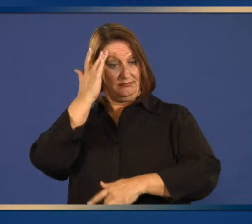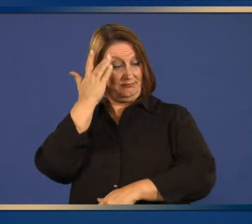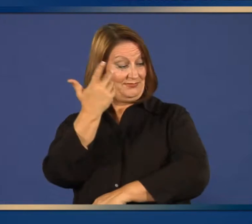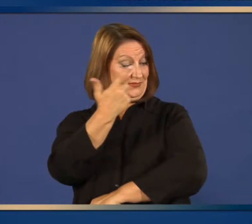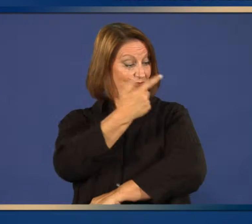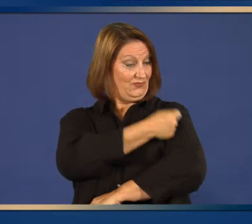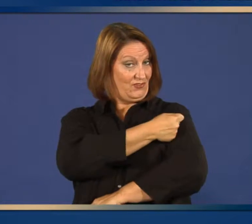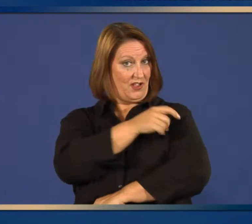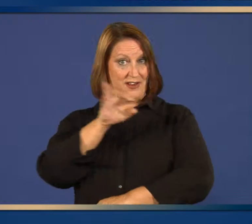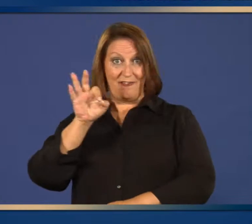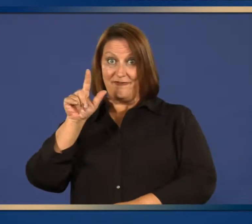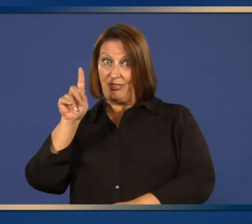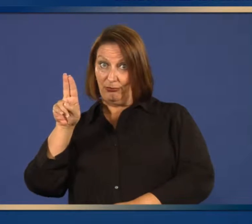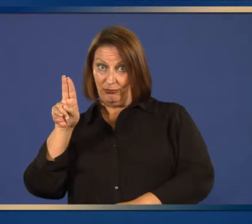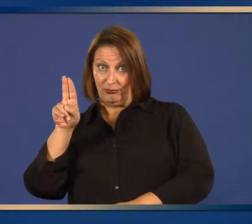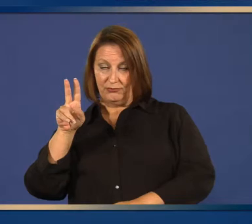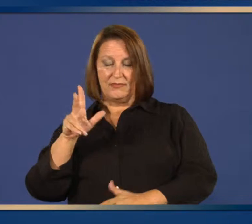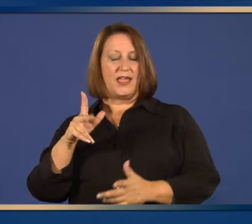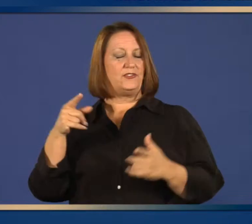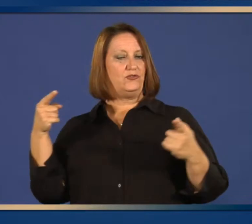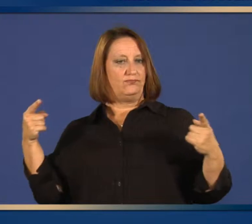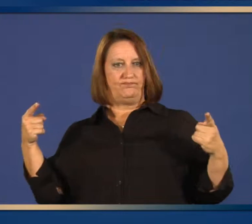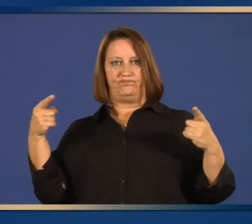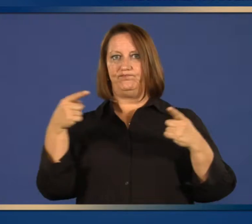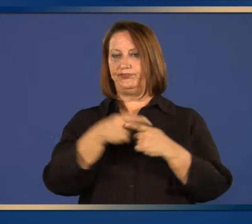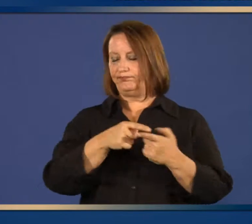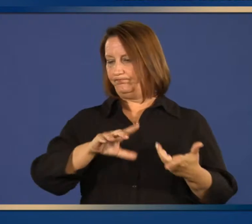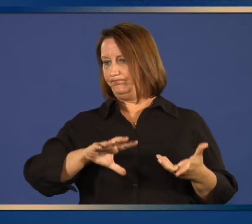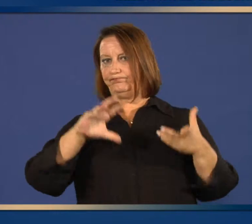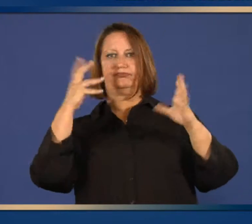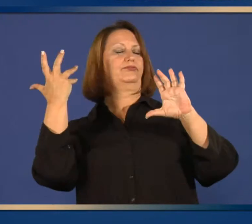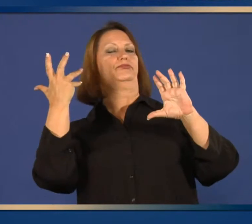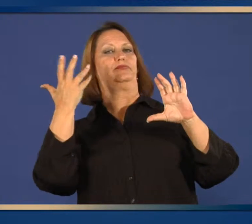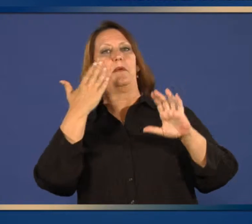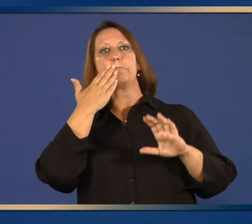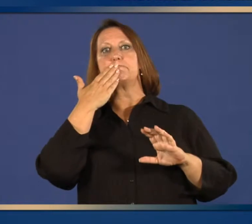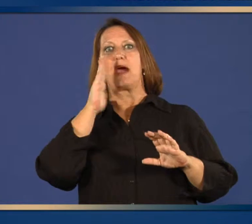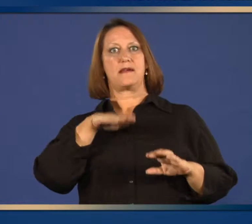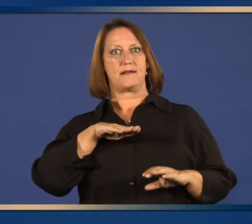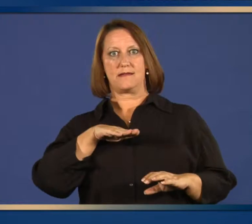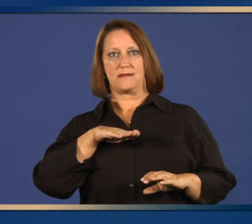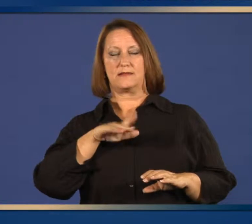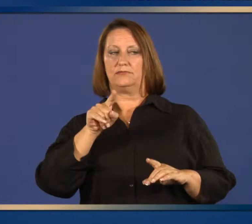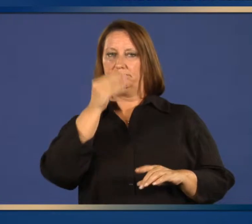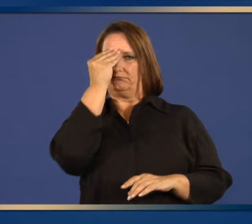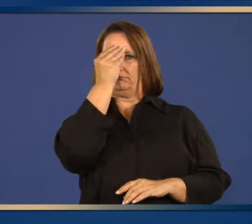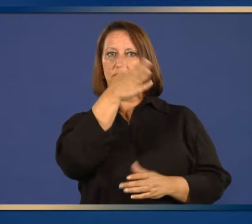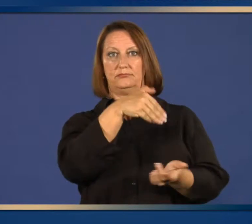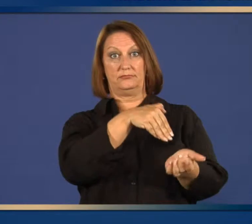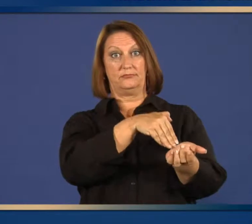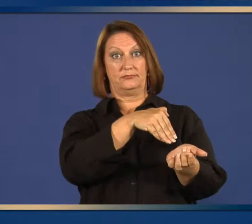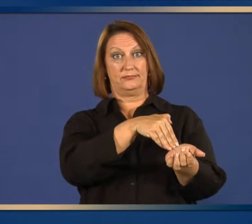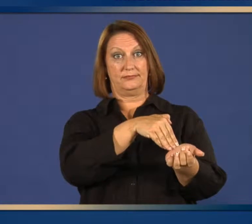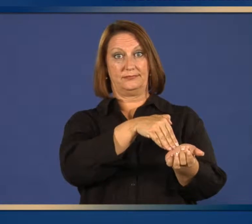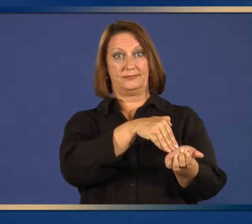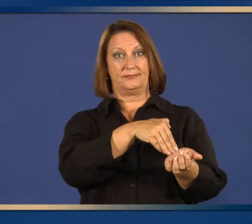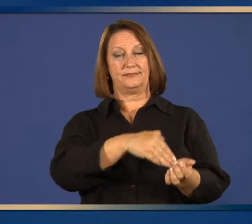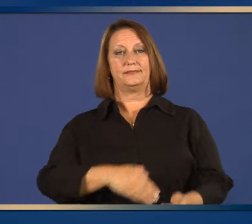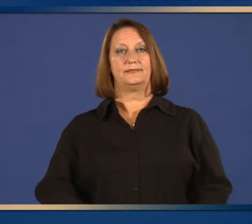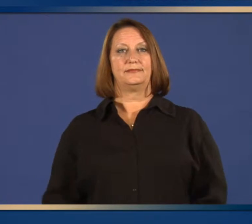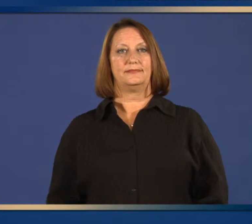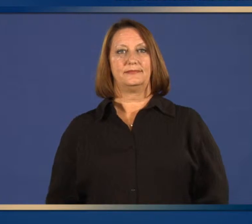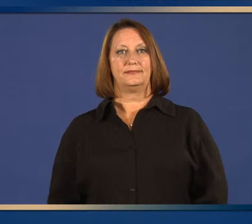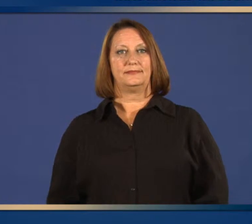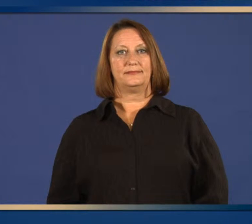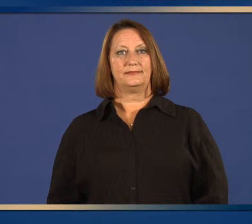If you ever had a severe reaction after a dose of influenza vaccine, tell your healthcare provider.